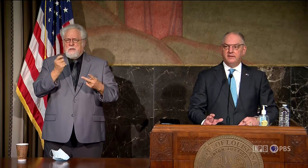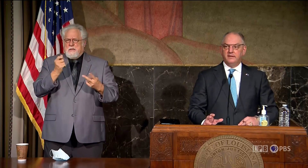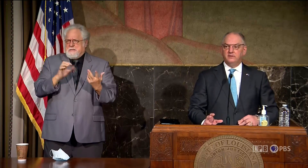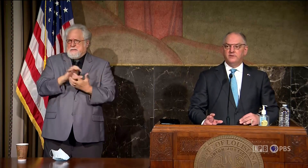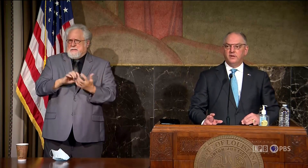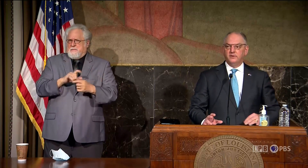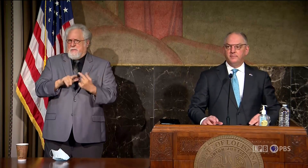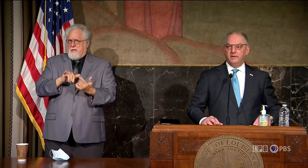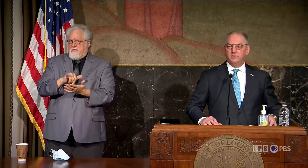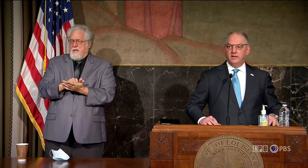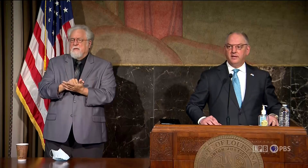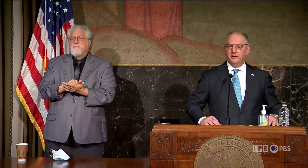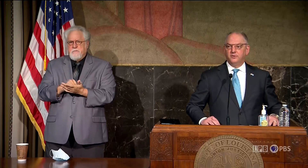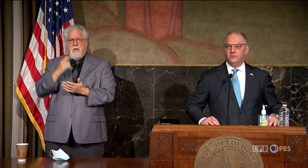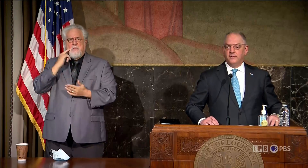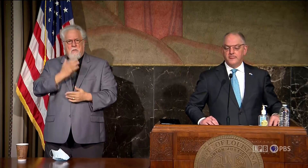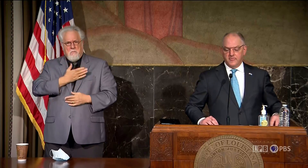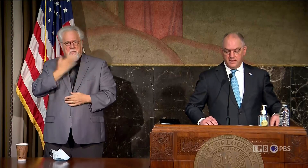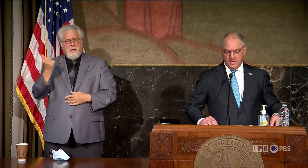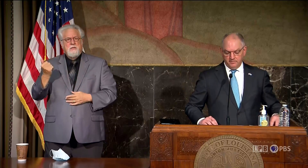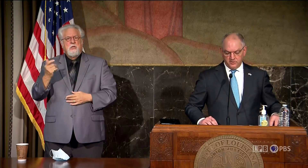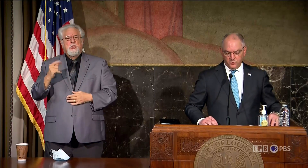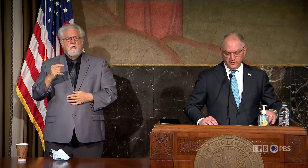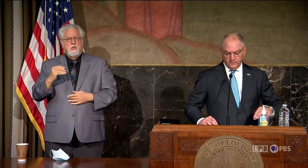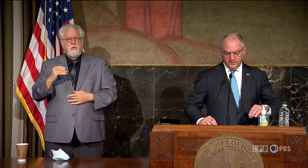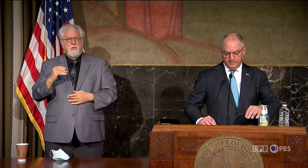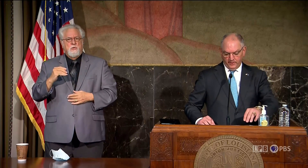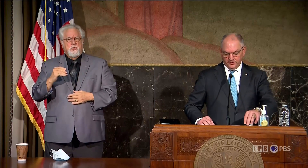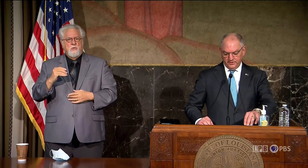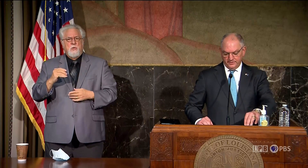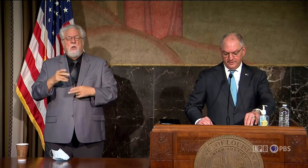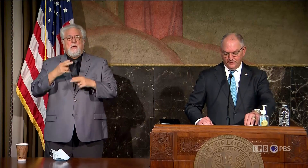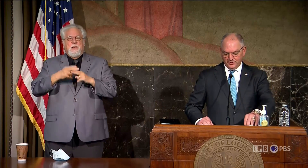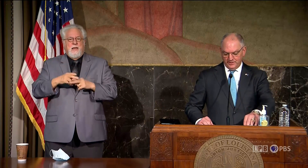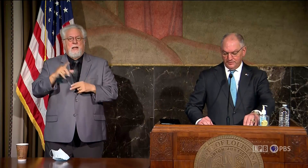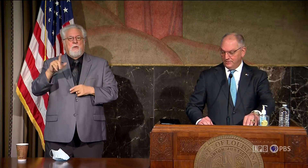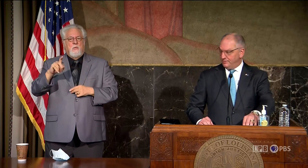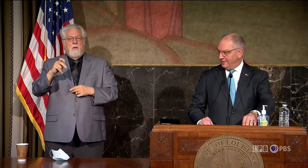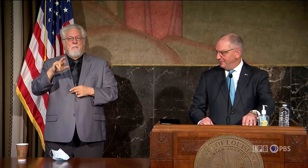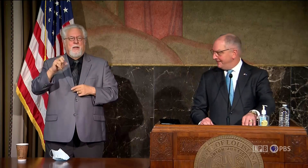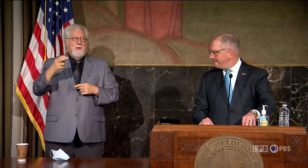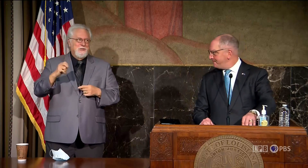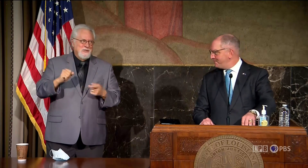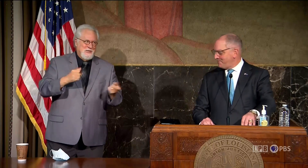about to name the 21 parishes, which I